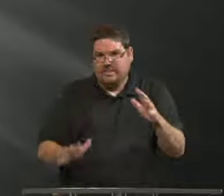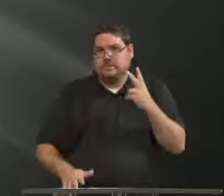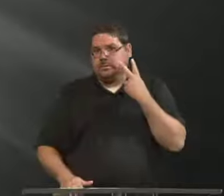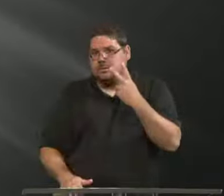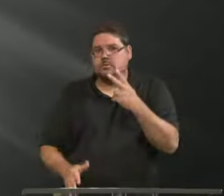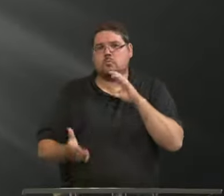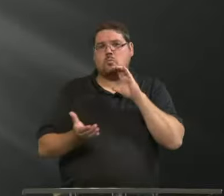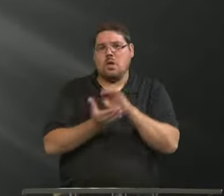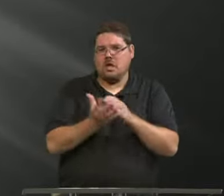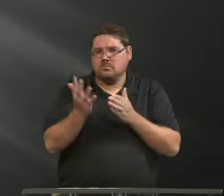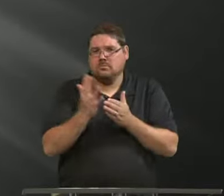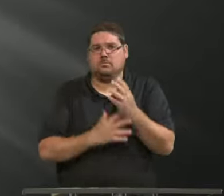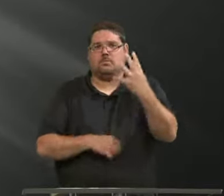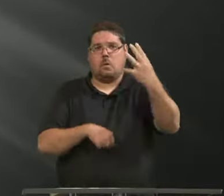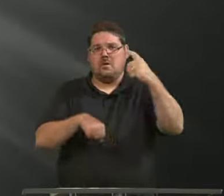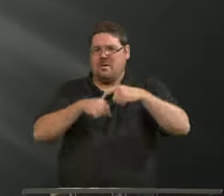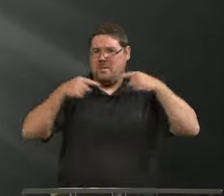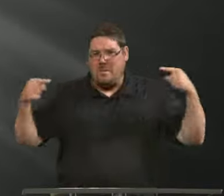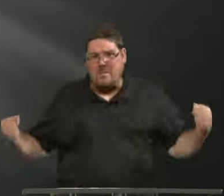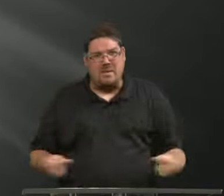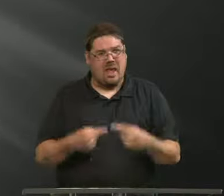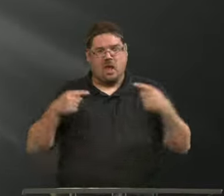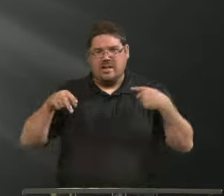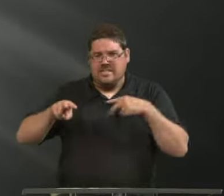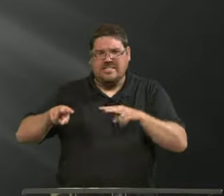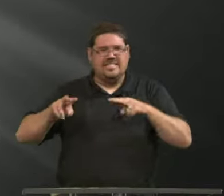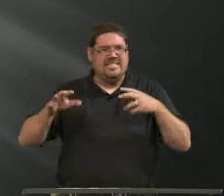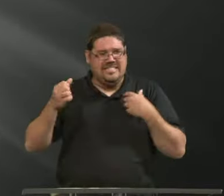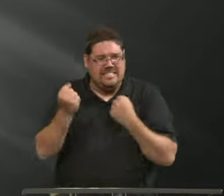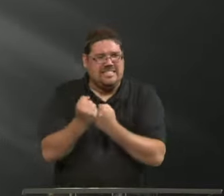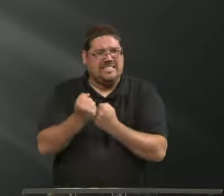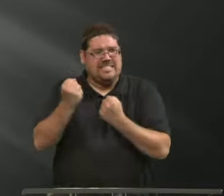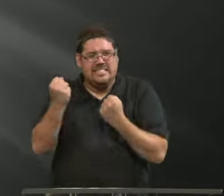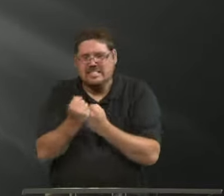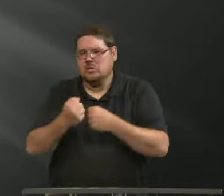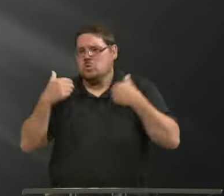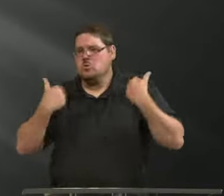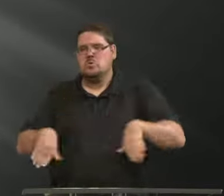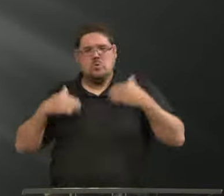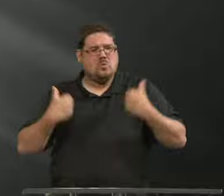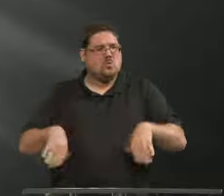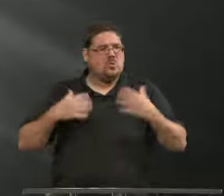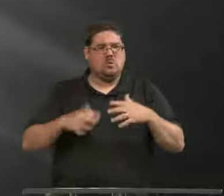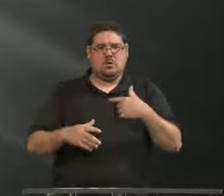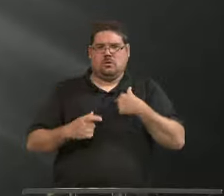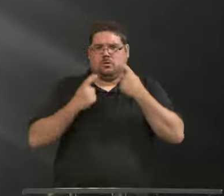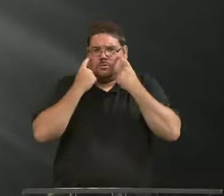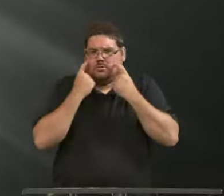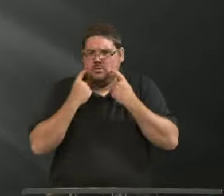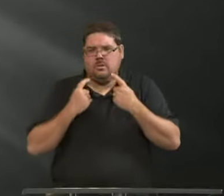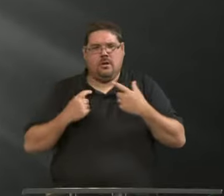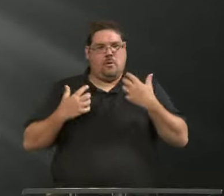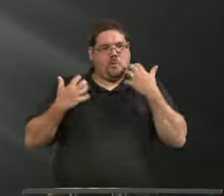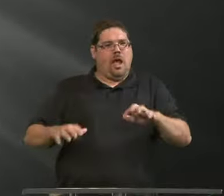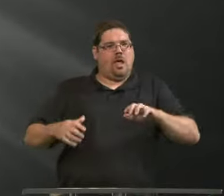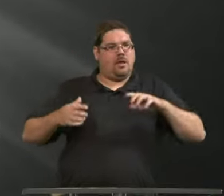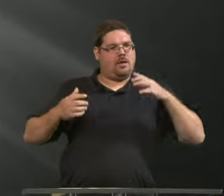there definitely are labor pains when it comes to bringing forth children. My wife experienced this 4 times with our children, and it was a very